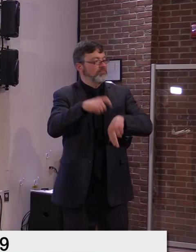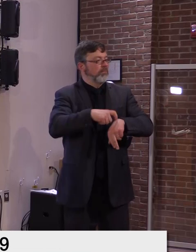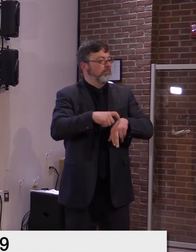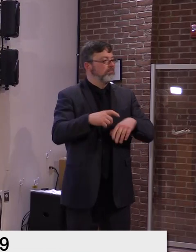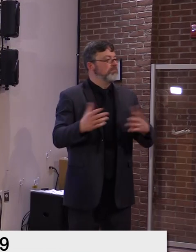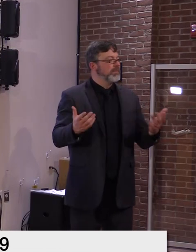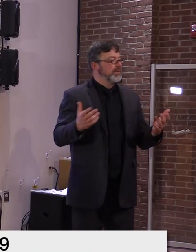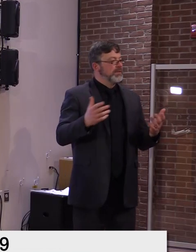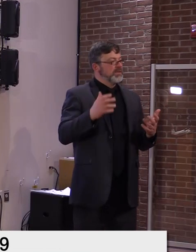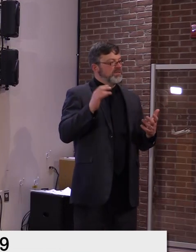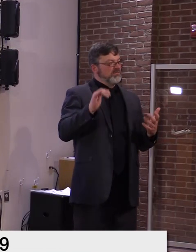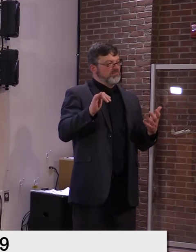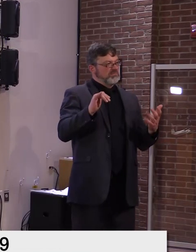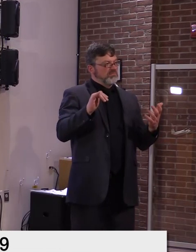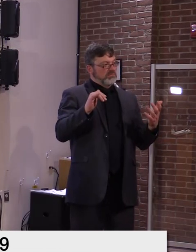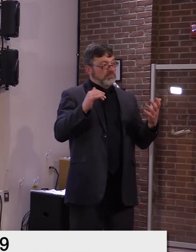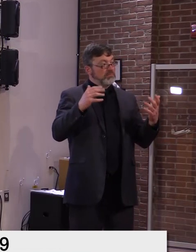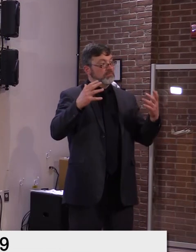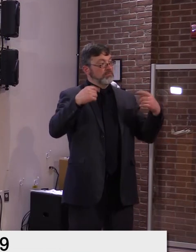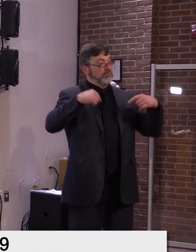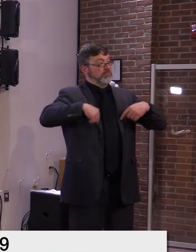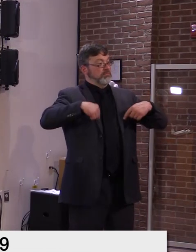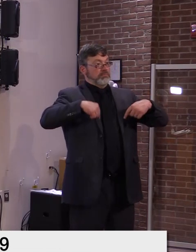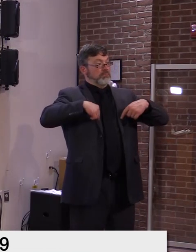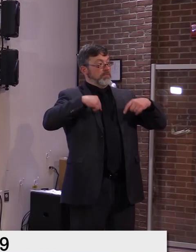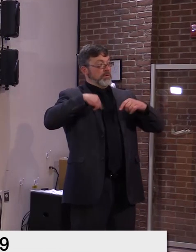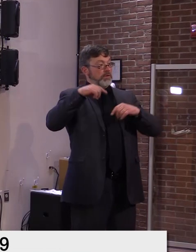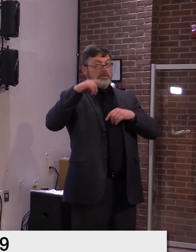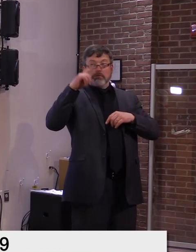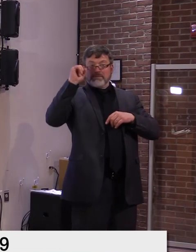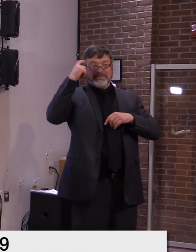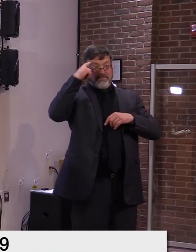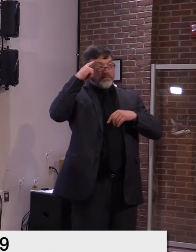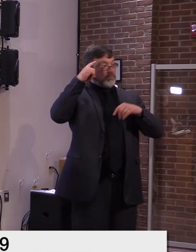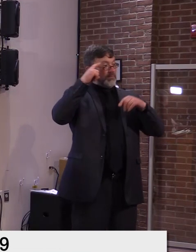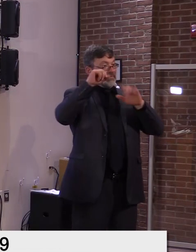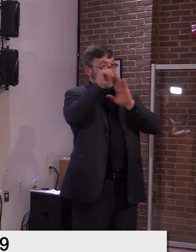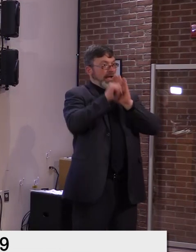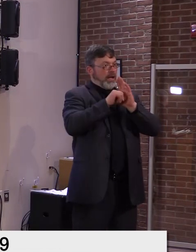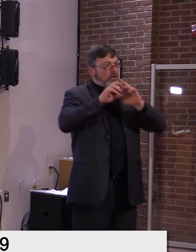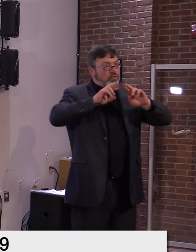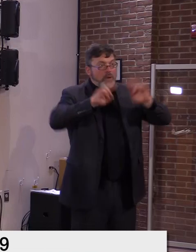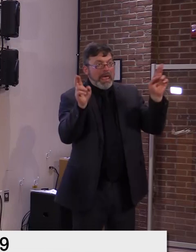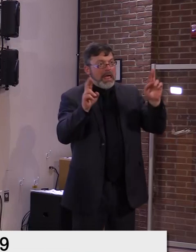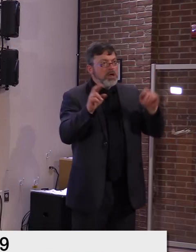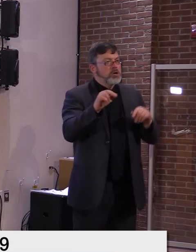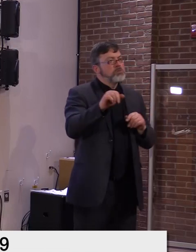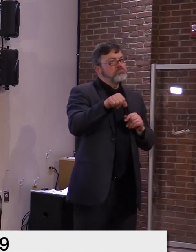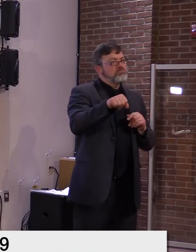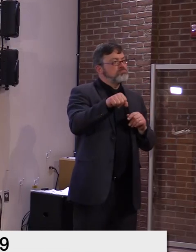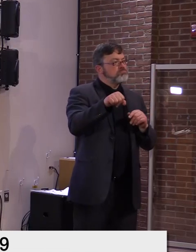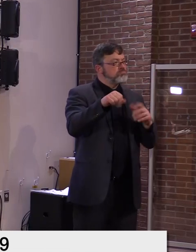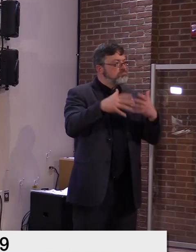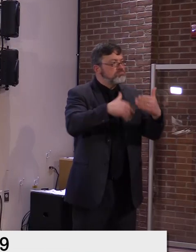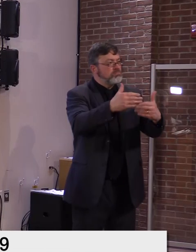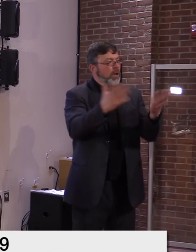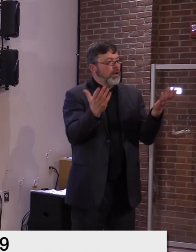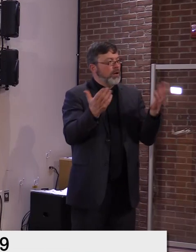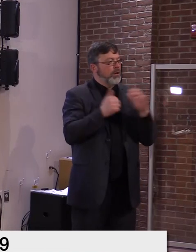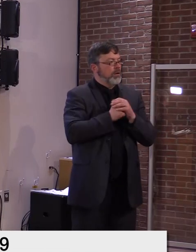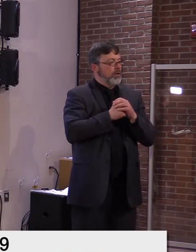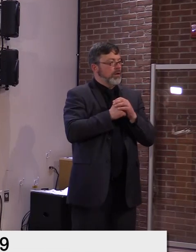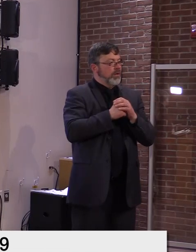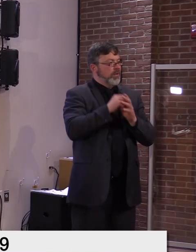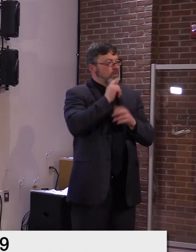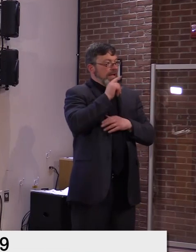that many of our local education leaders they understand the importance of this, and they're eager to actually